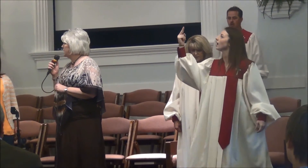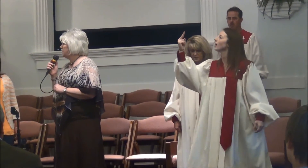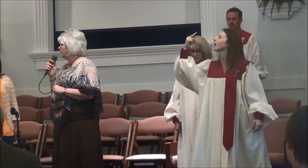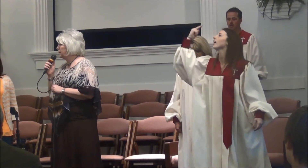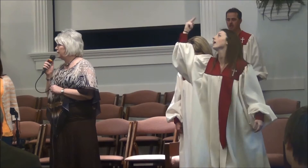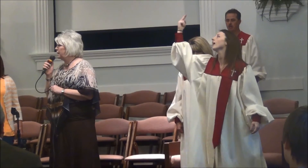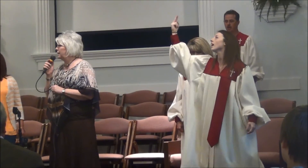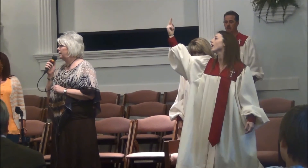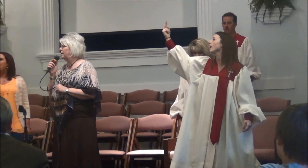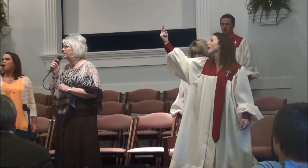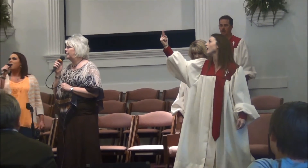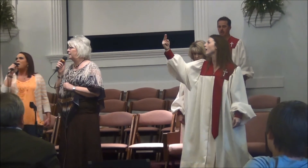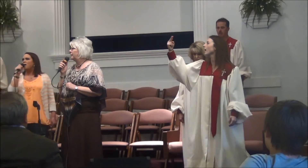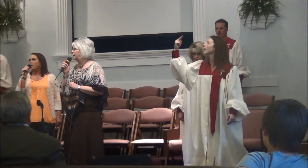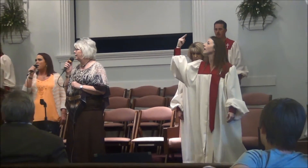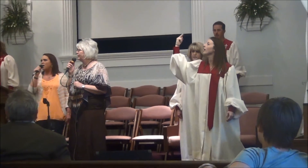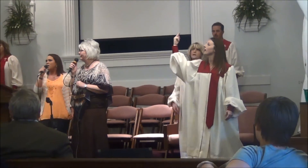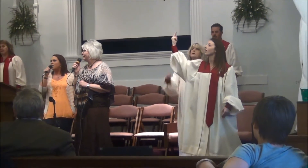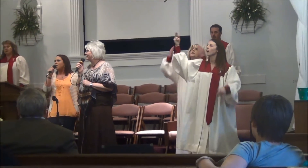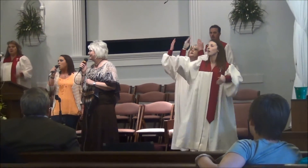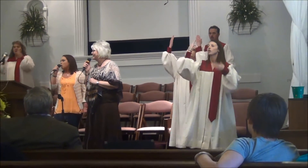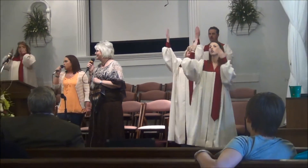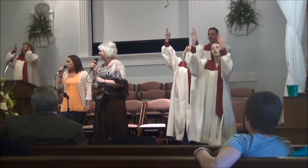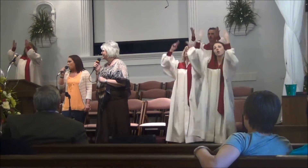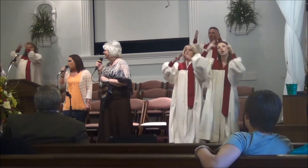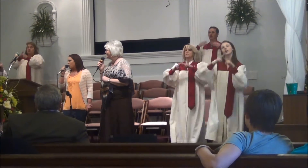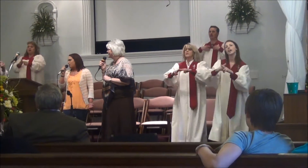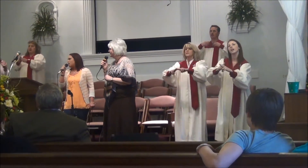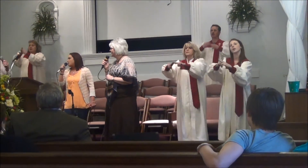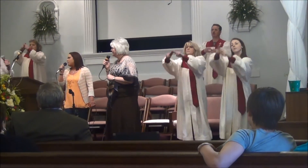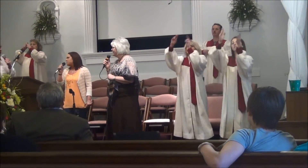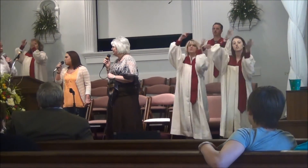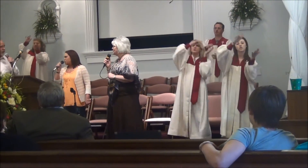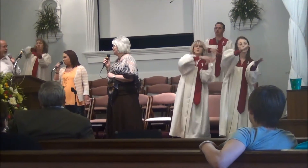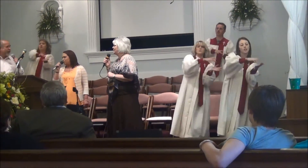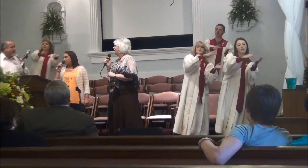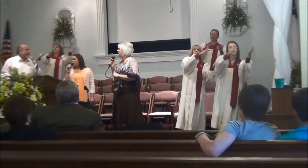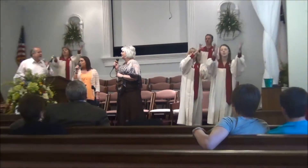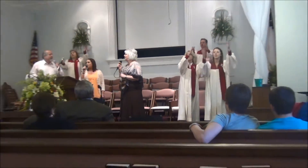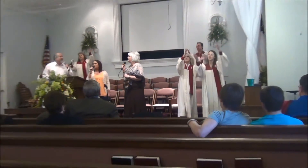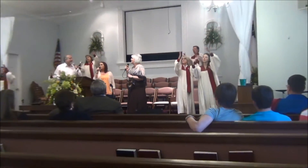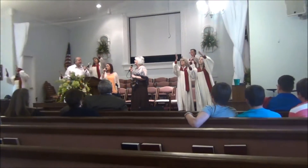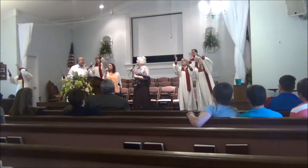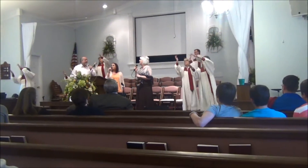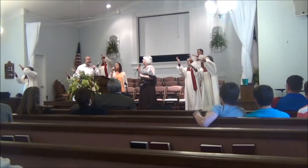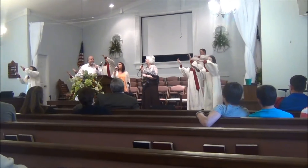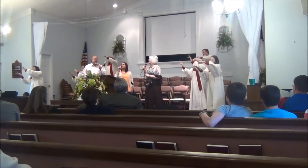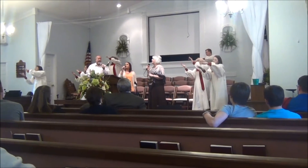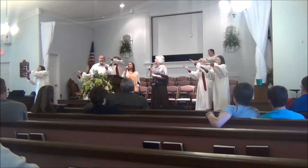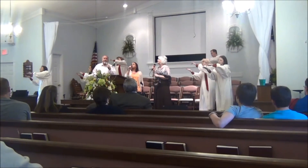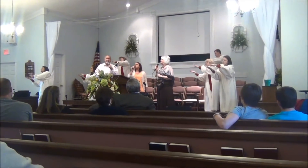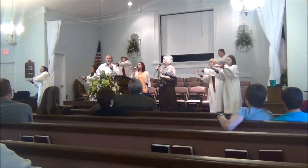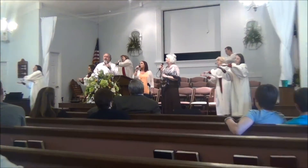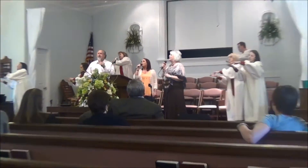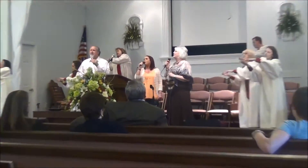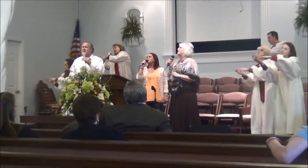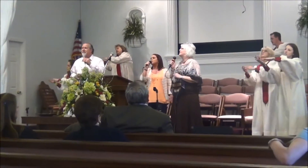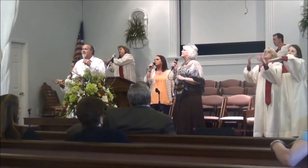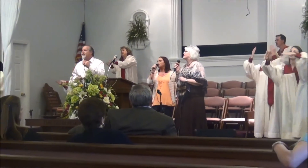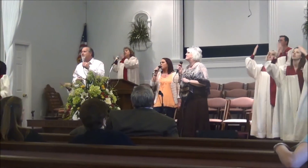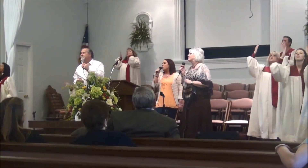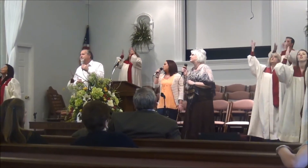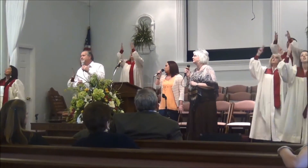your name is Jesus.